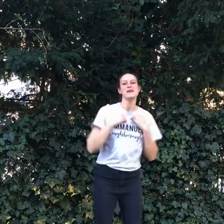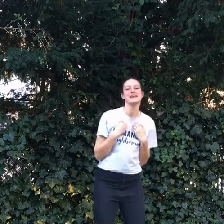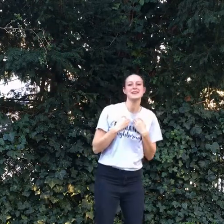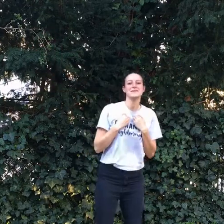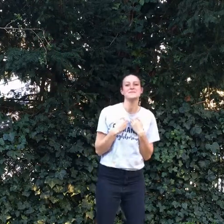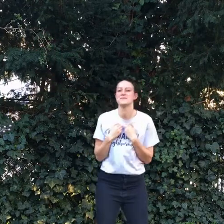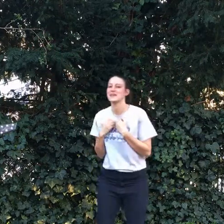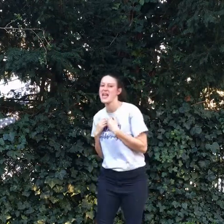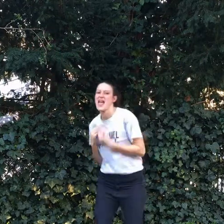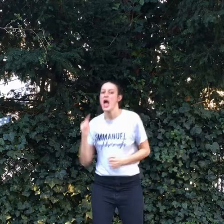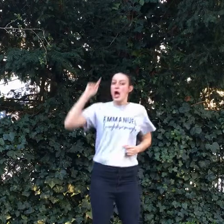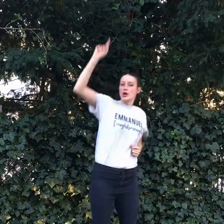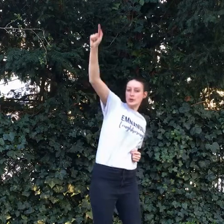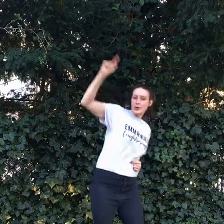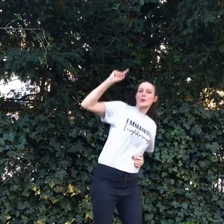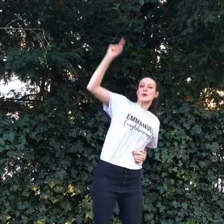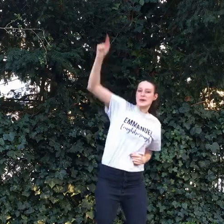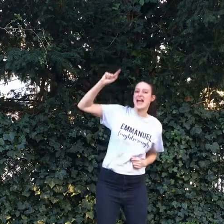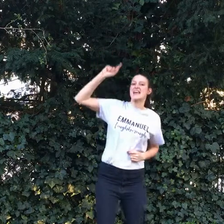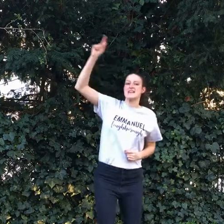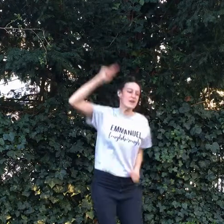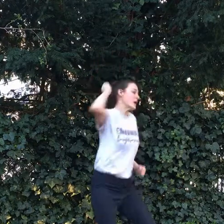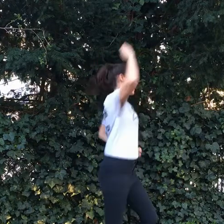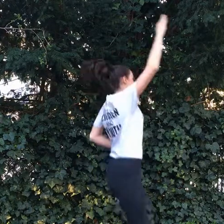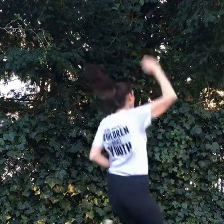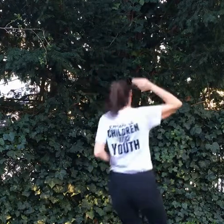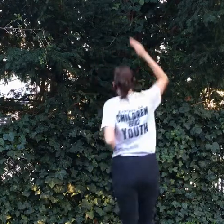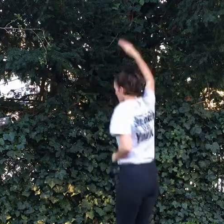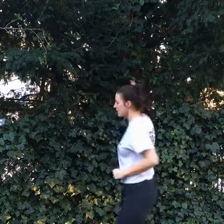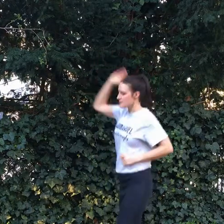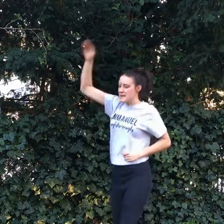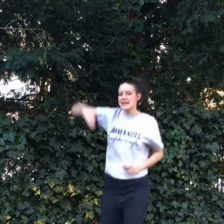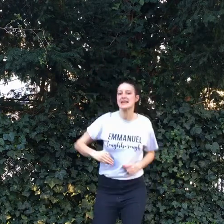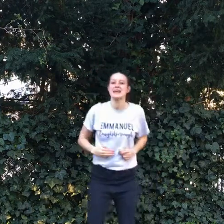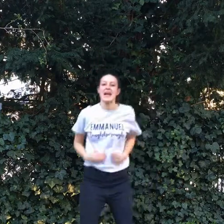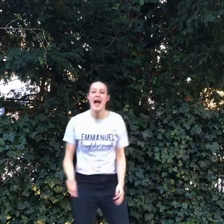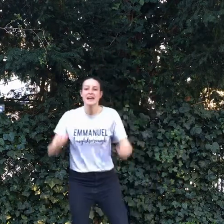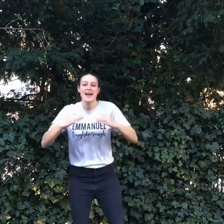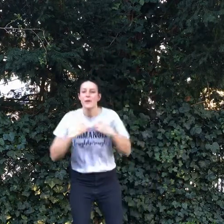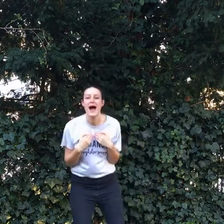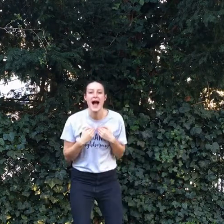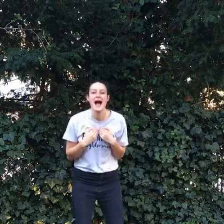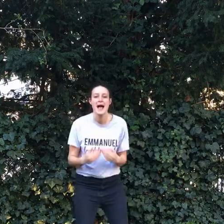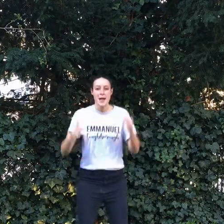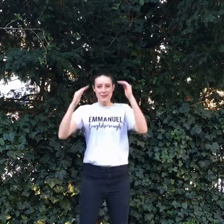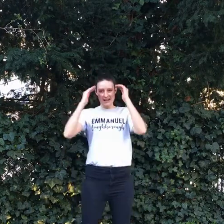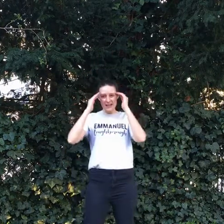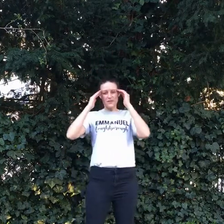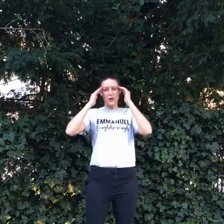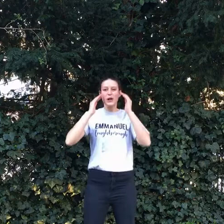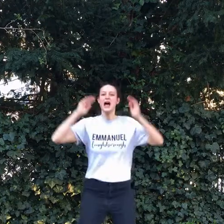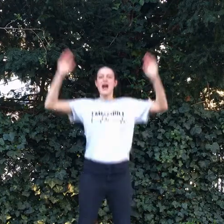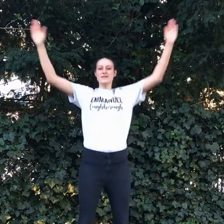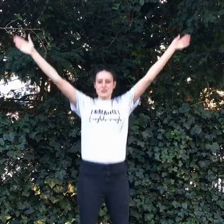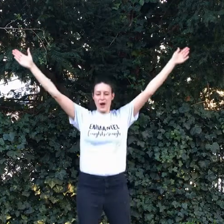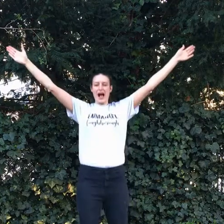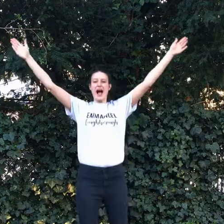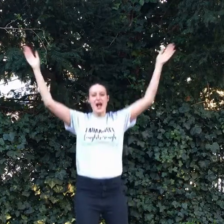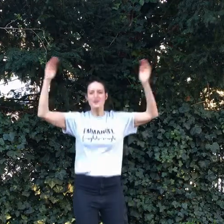me. You gave it all for me, now I believe your love is wild